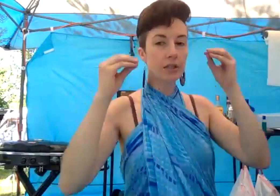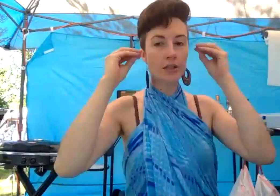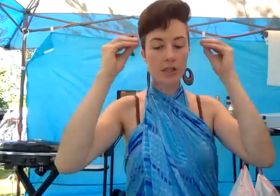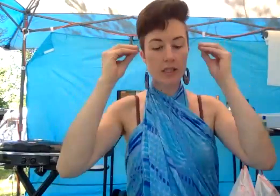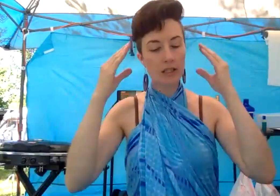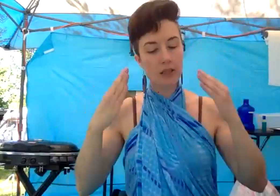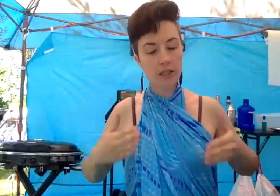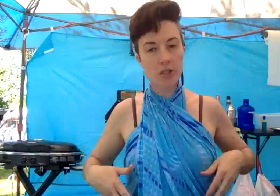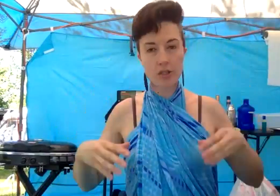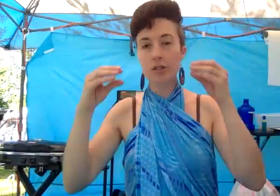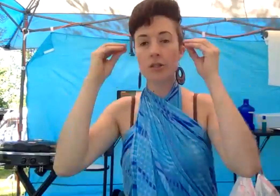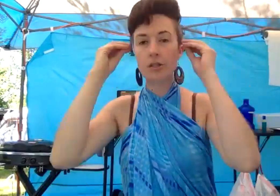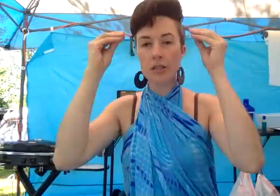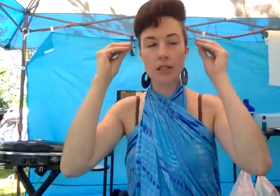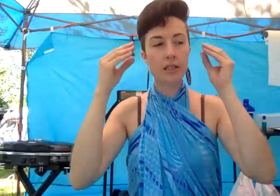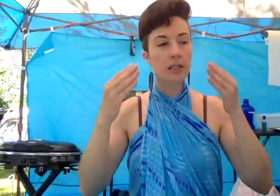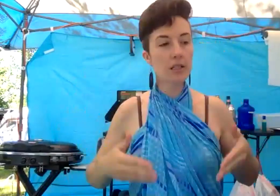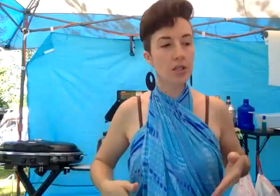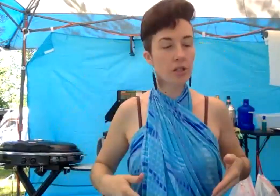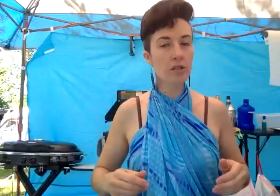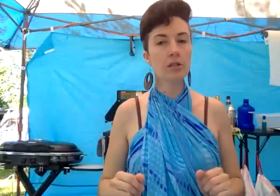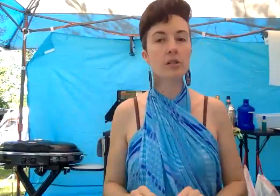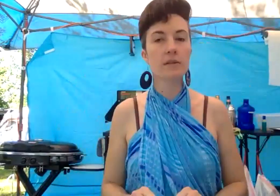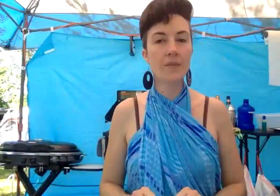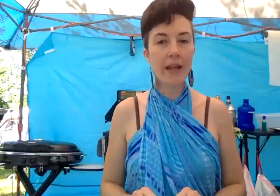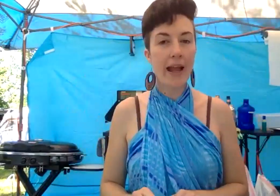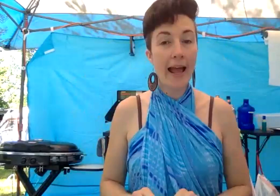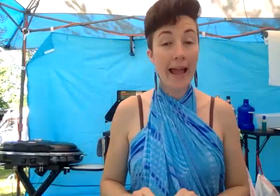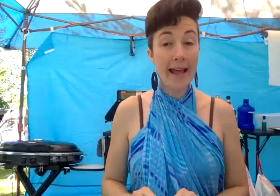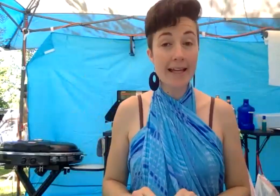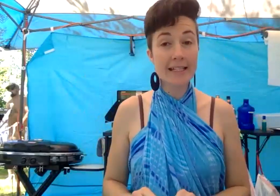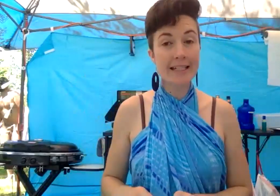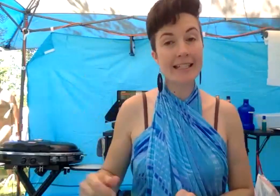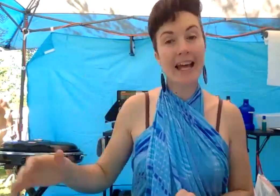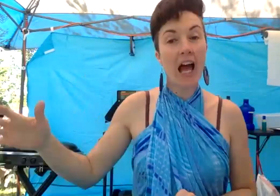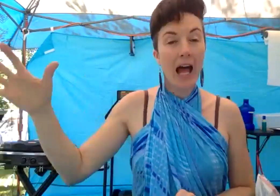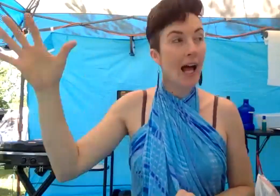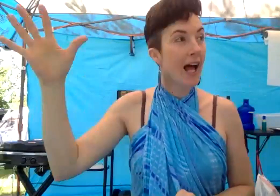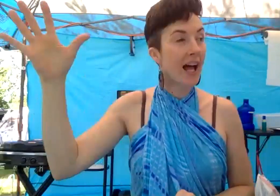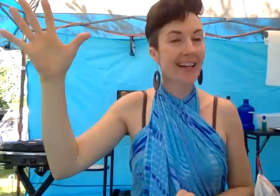teacher, teacher, teacher. And